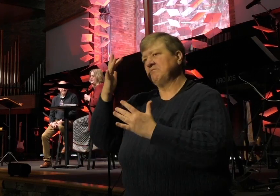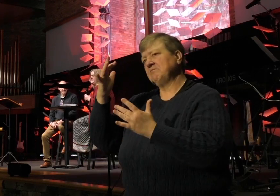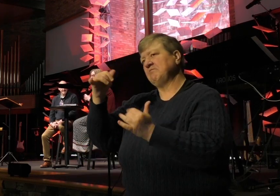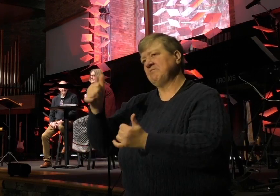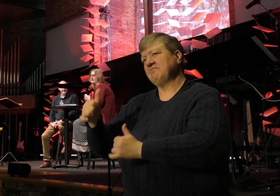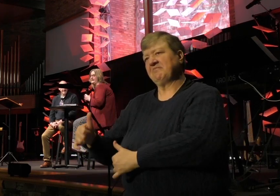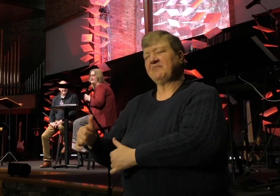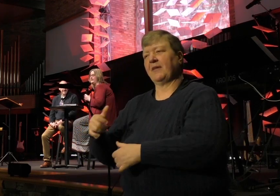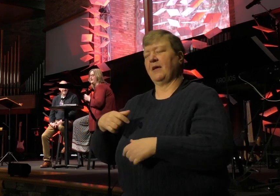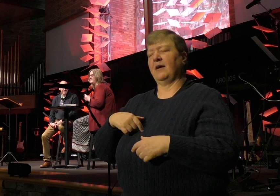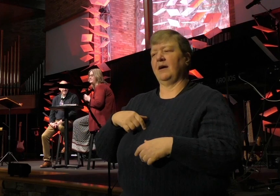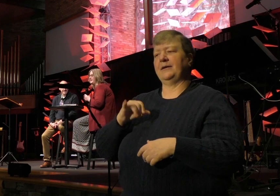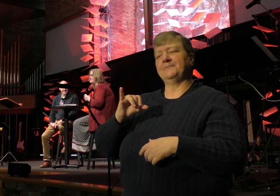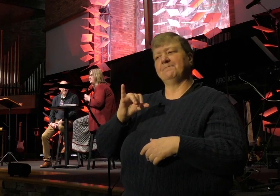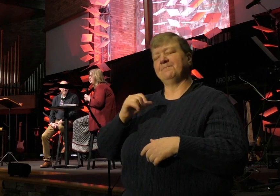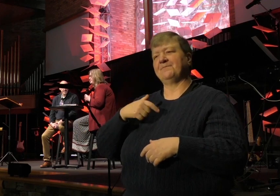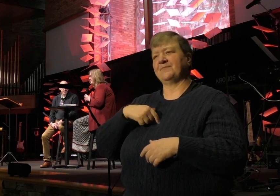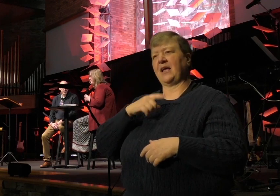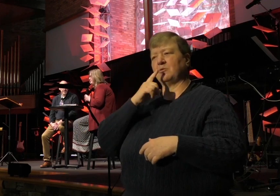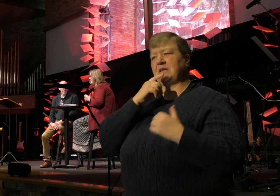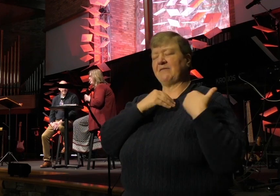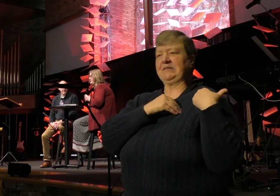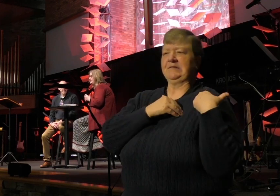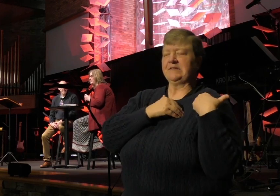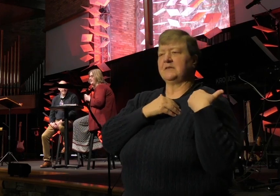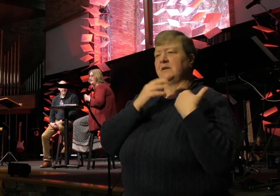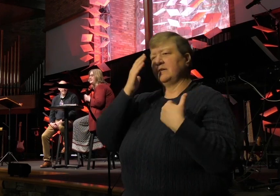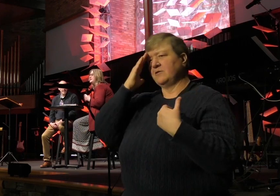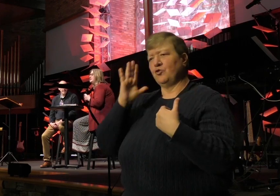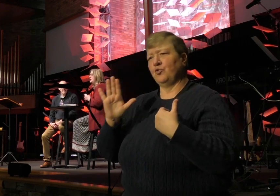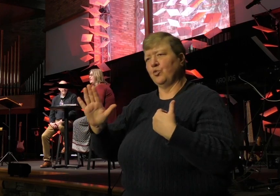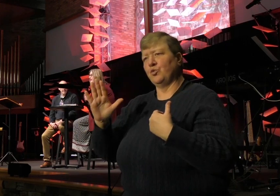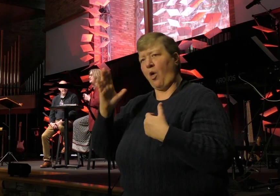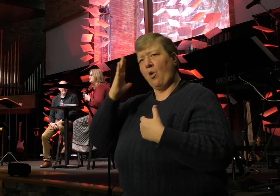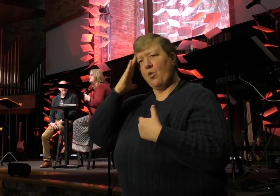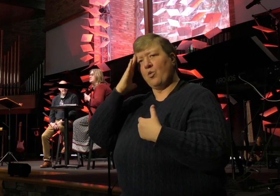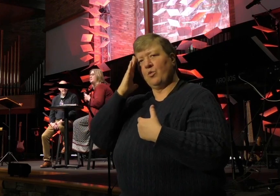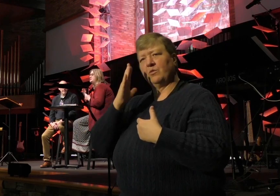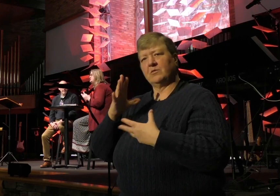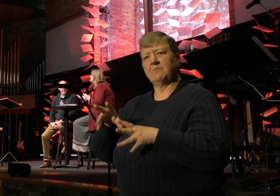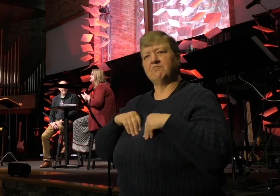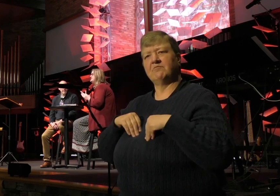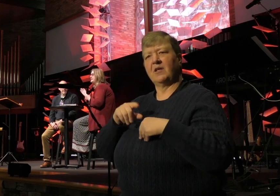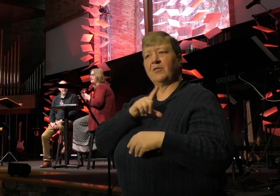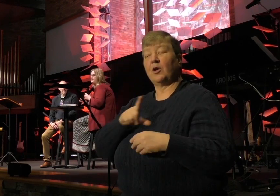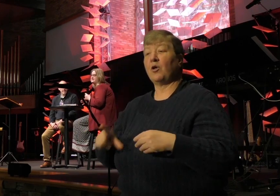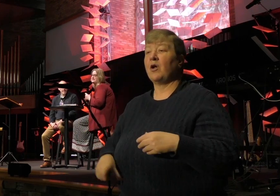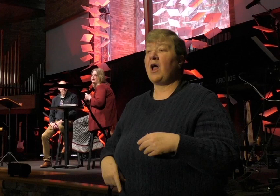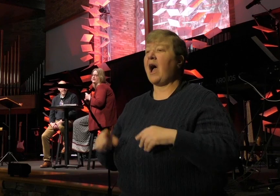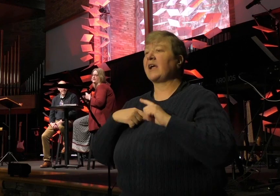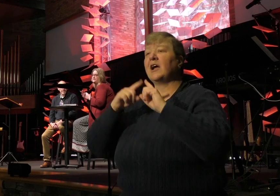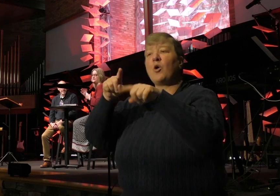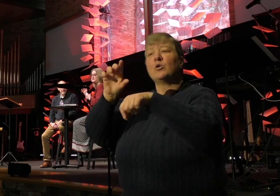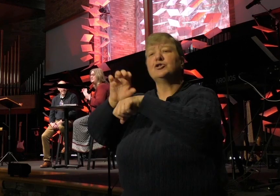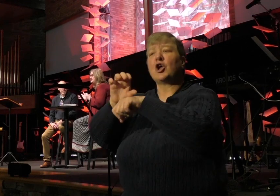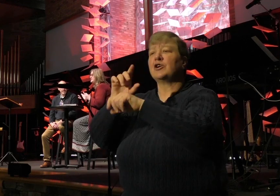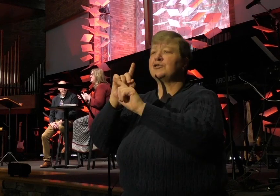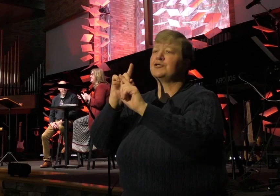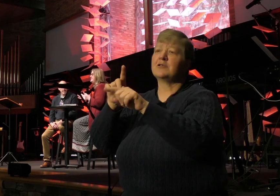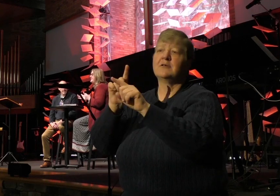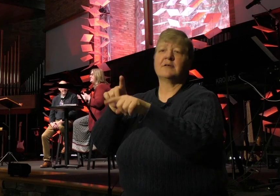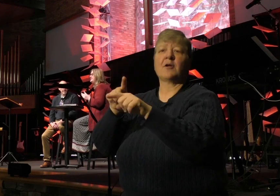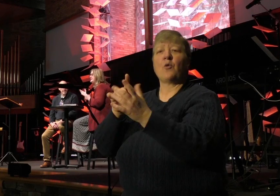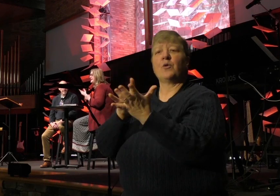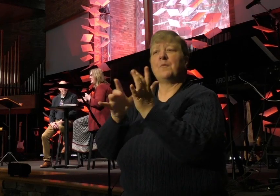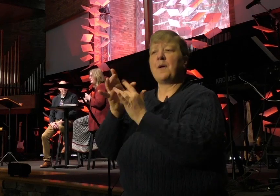I was starting to really have a burden for her for knowing the Lord. And, you know, I can go to church and attend Bible study and do ministry,